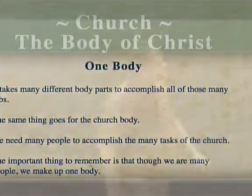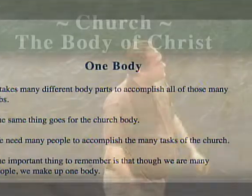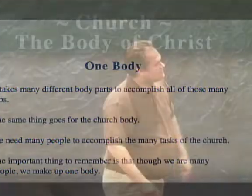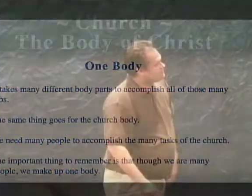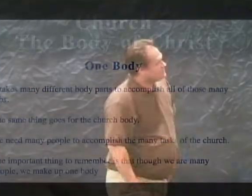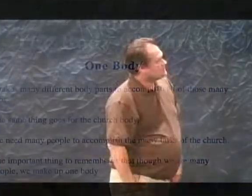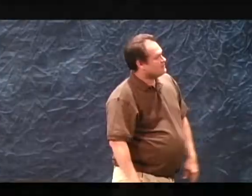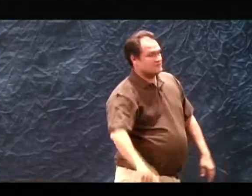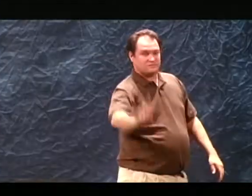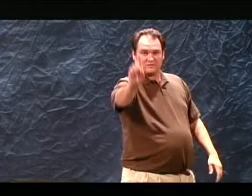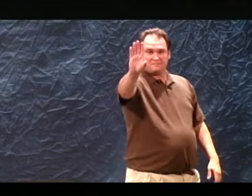all of us together